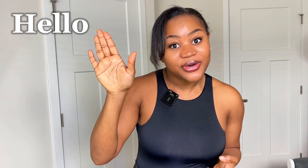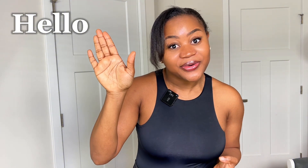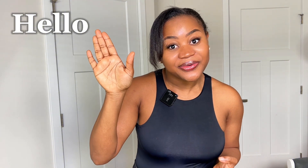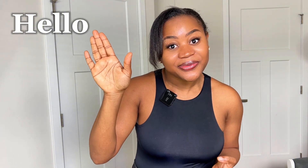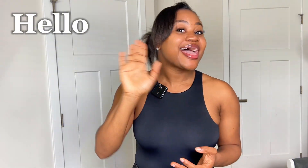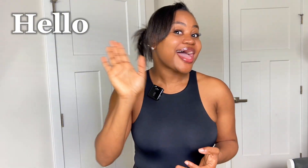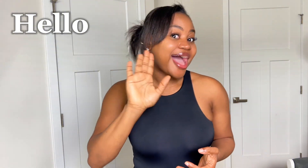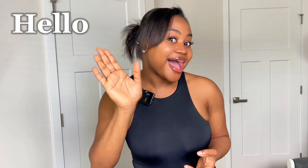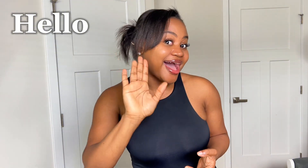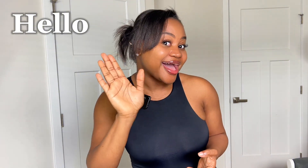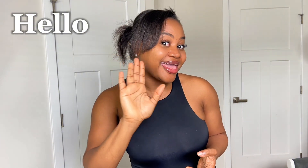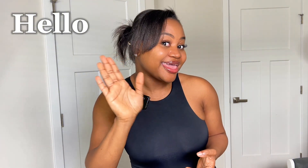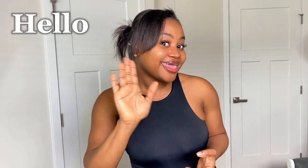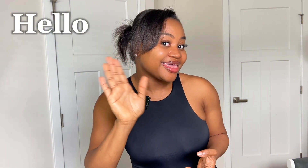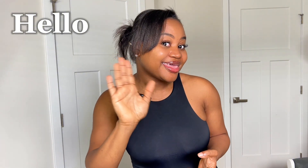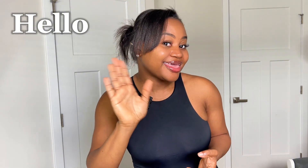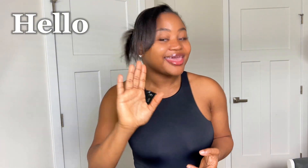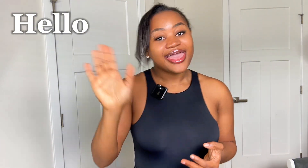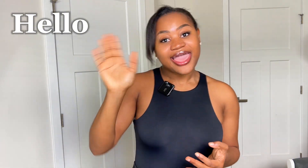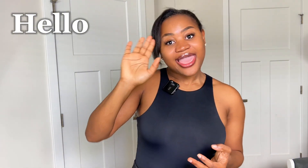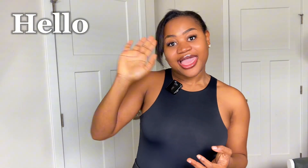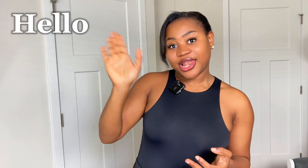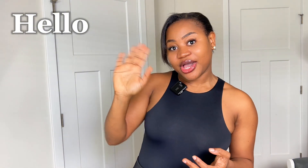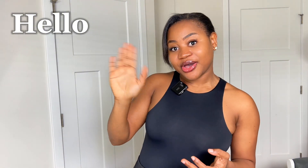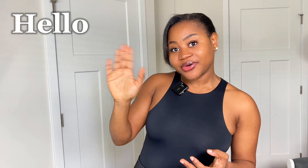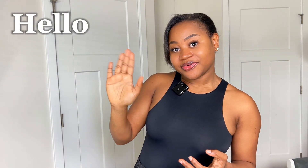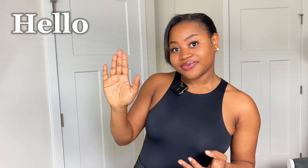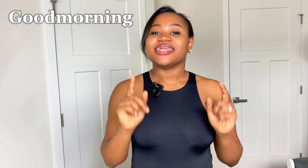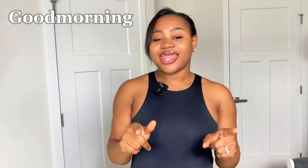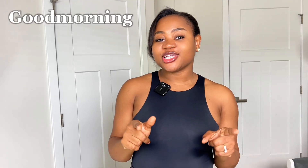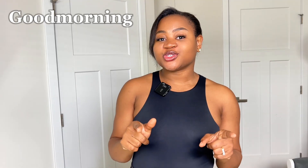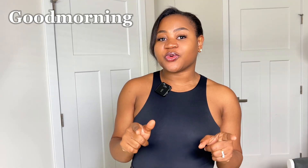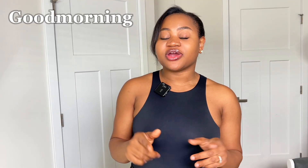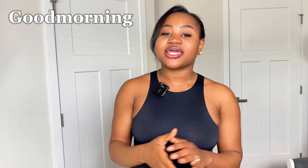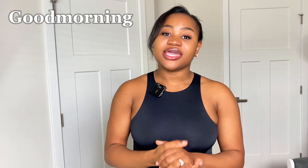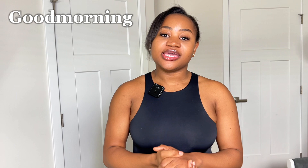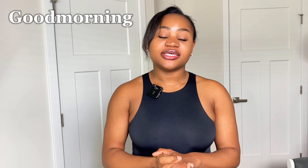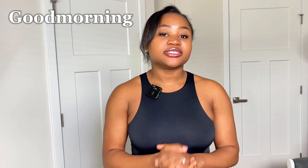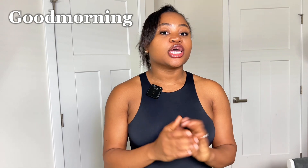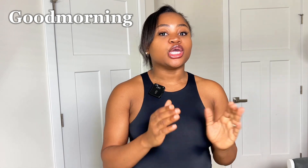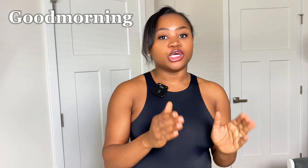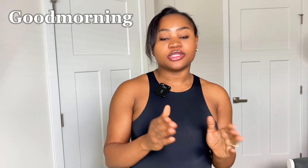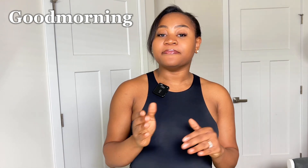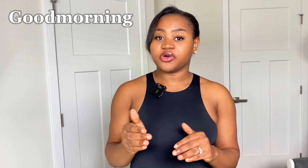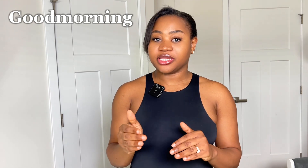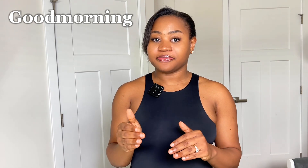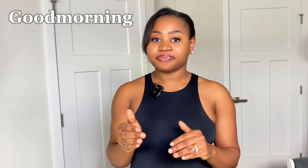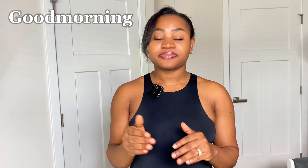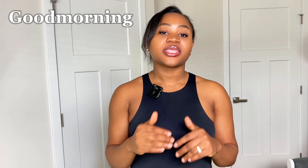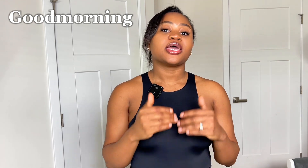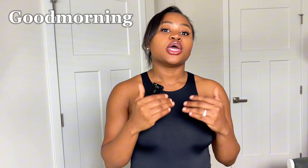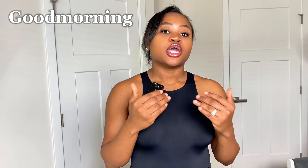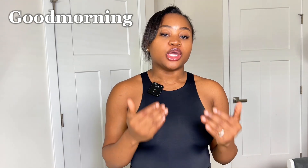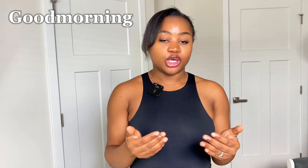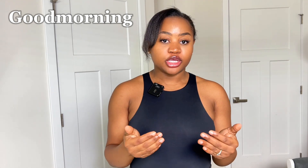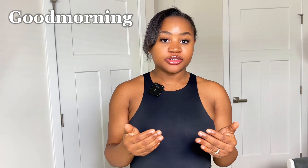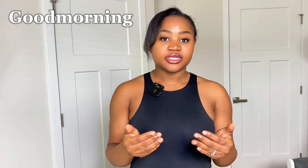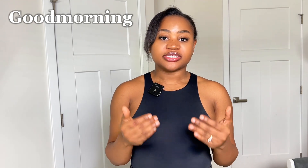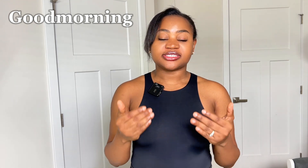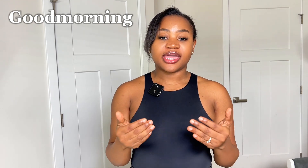Hello. Hi. Hello. The next word is good morning. Good is signed